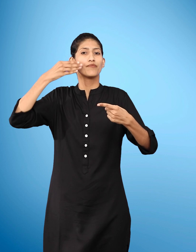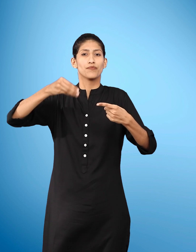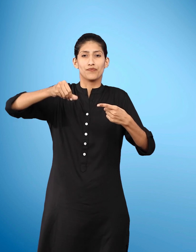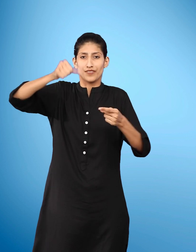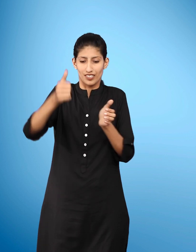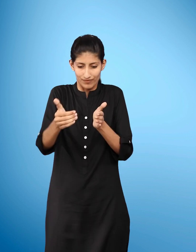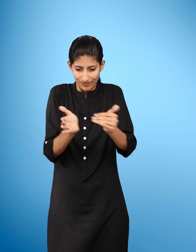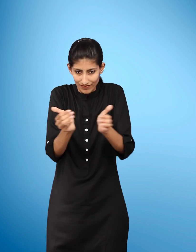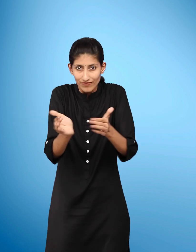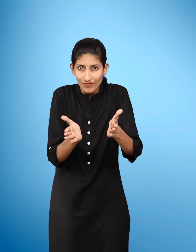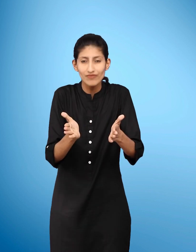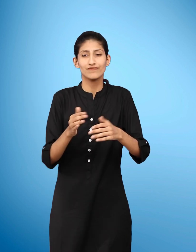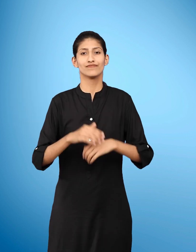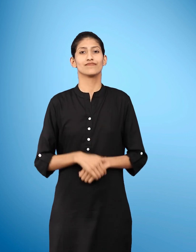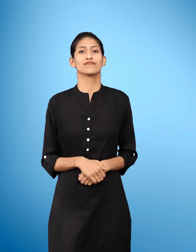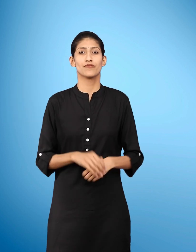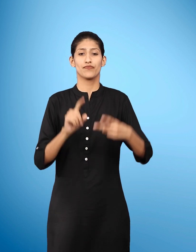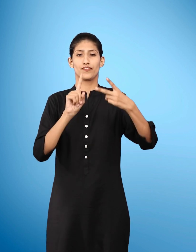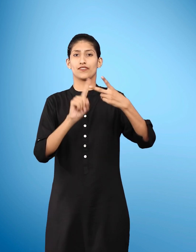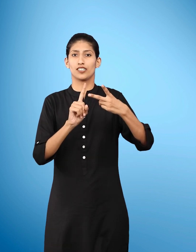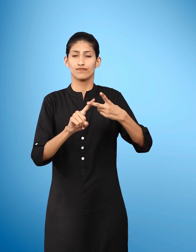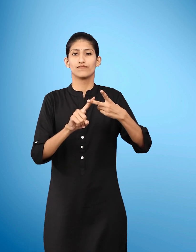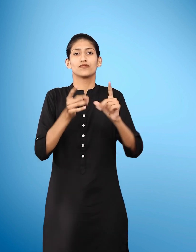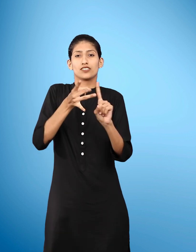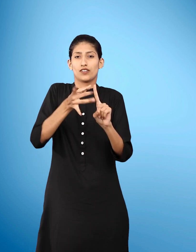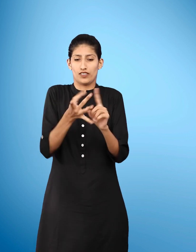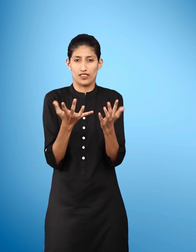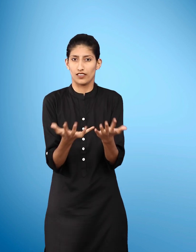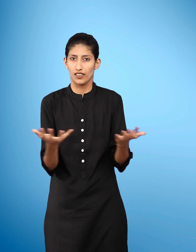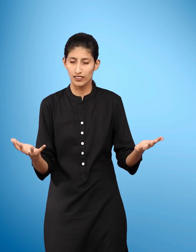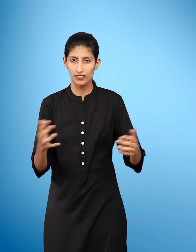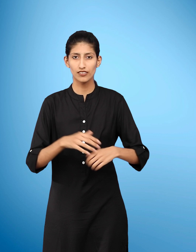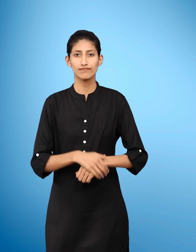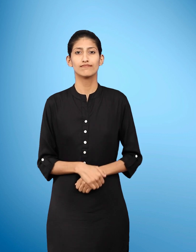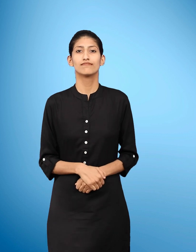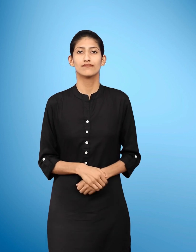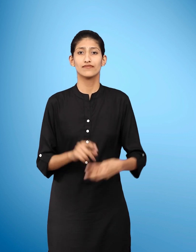She loved to see and touch the pots and pans of shiny steel.